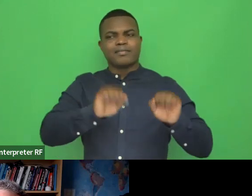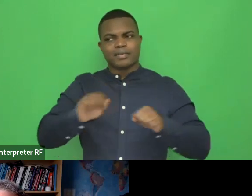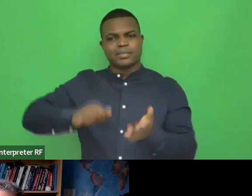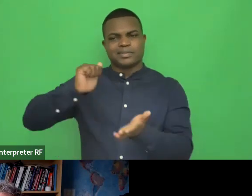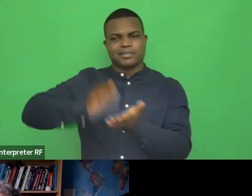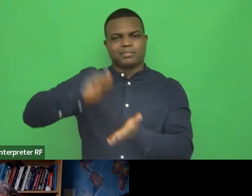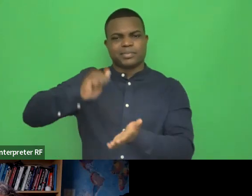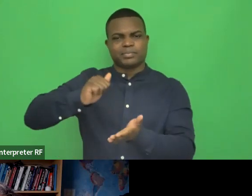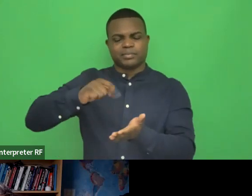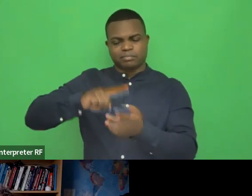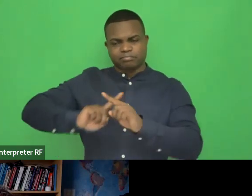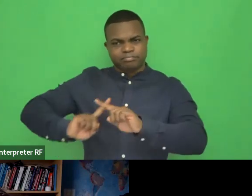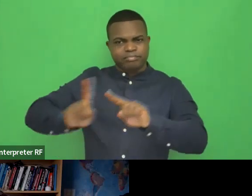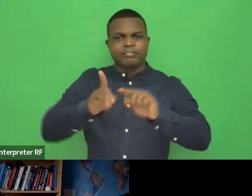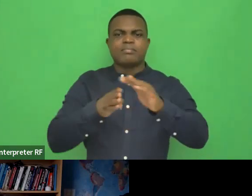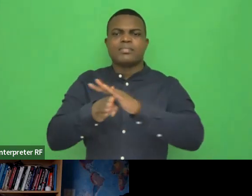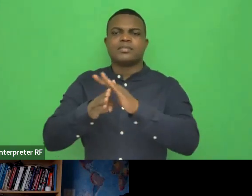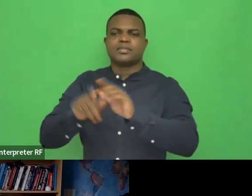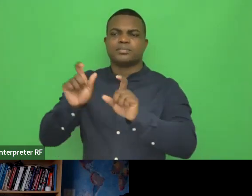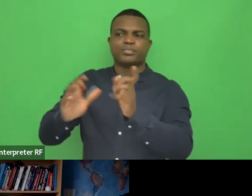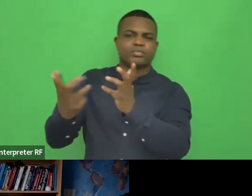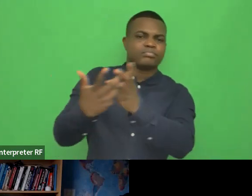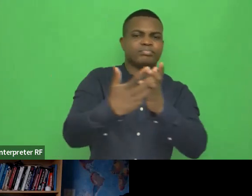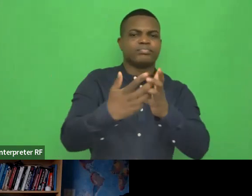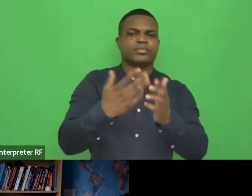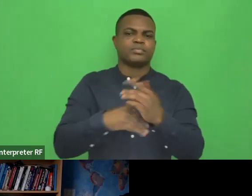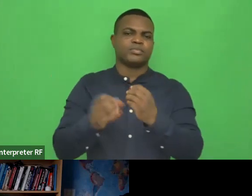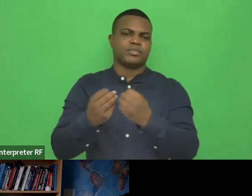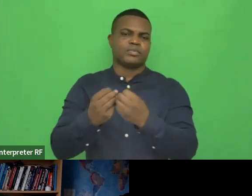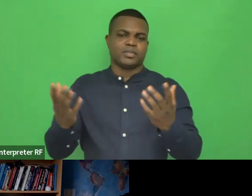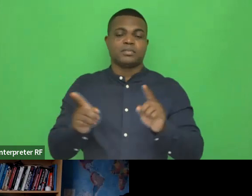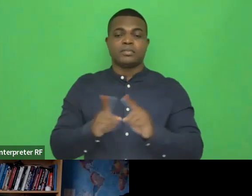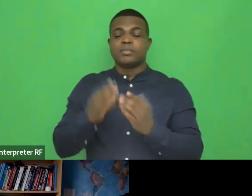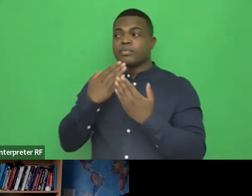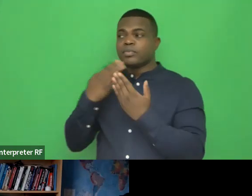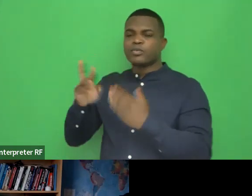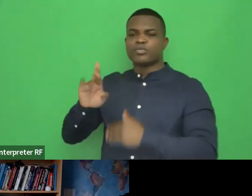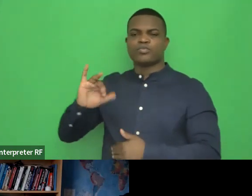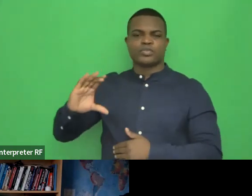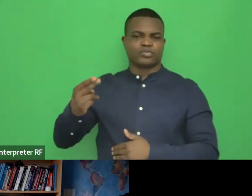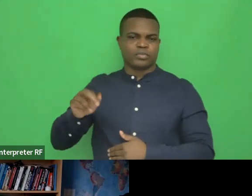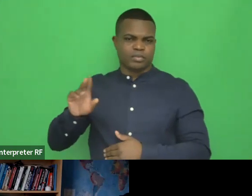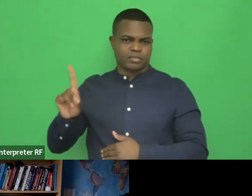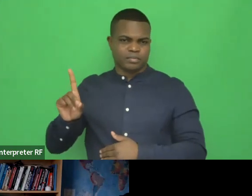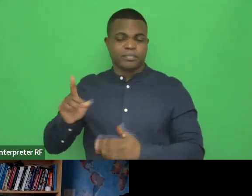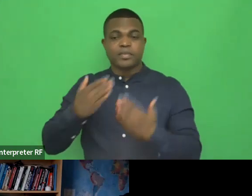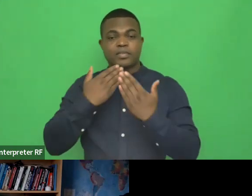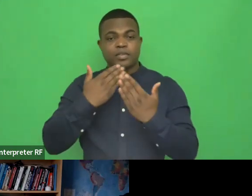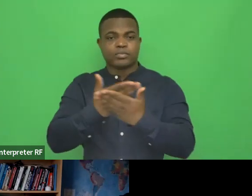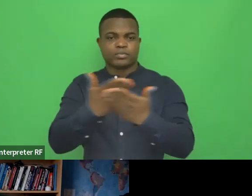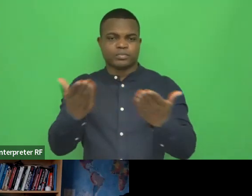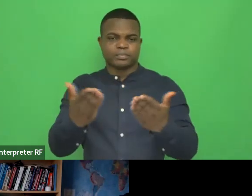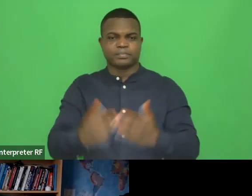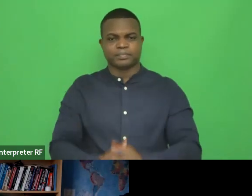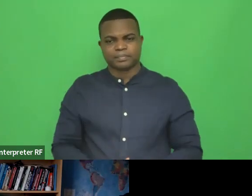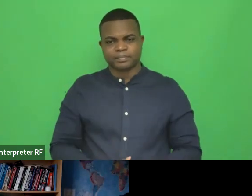you all participants for your great questions and your comments on the chat. As mentioned at the beginning, we